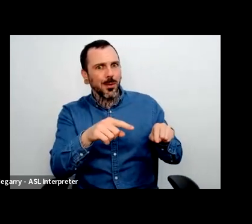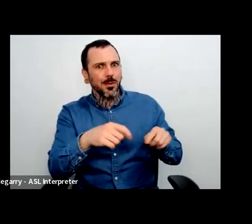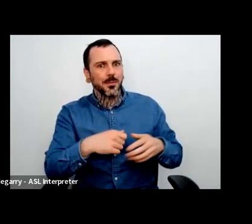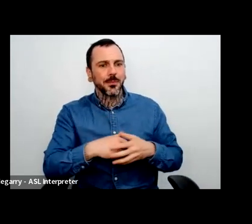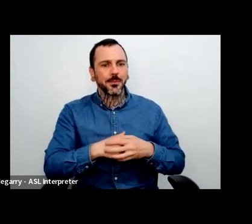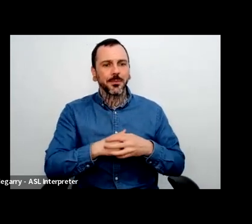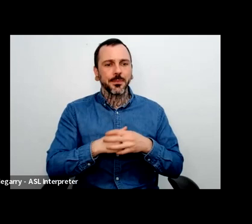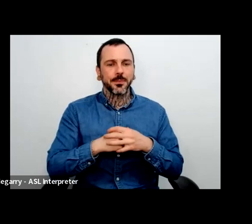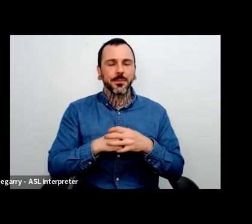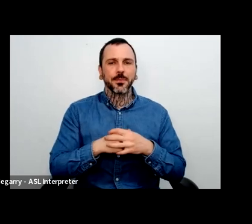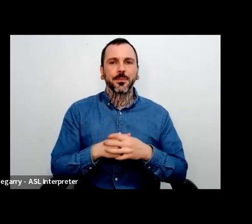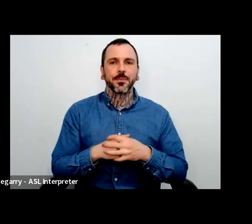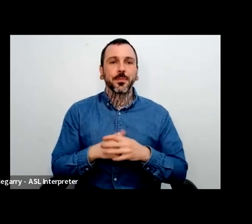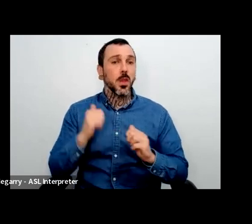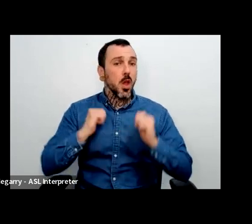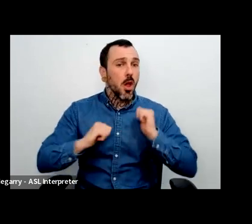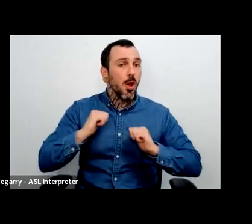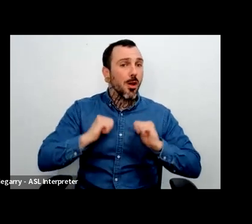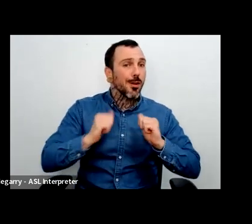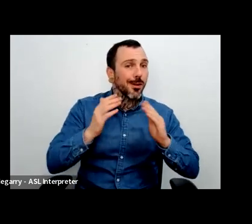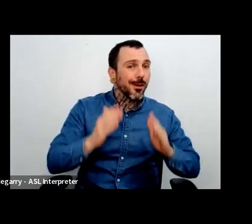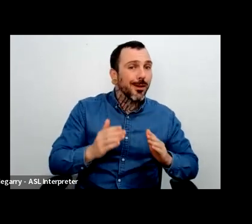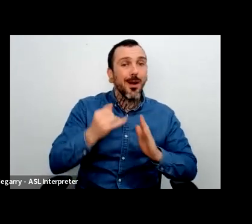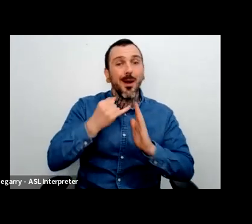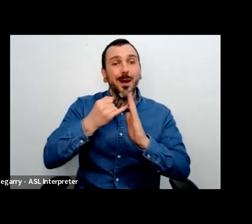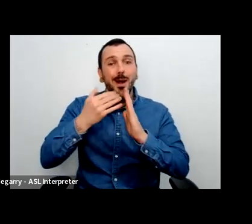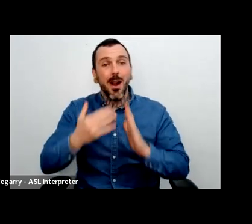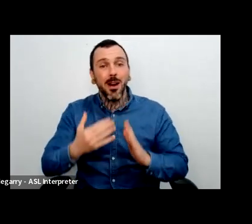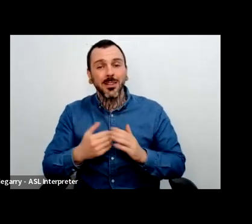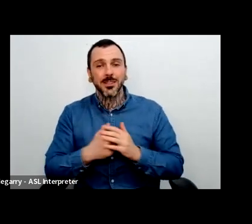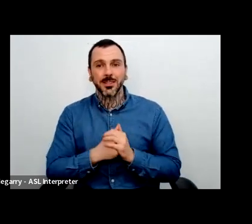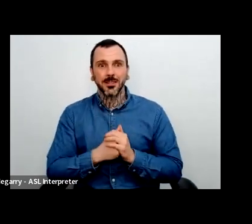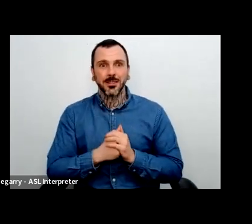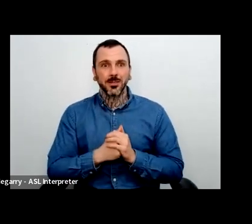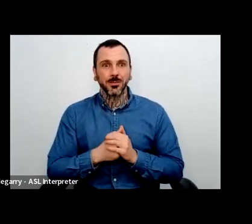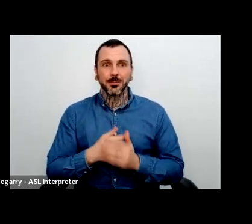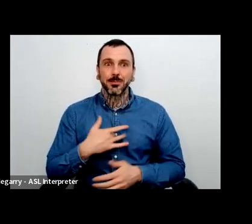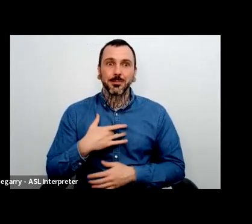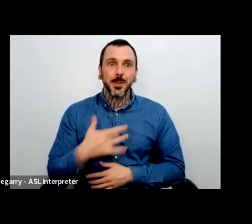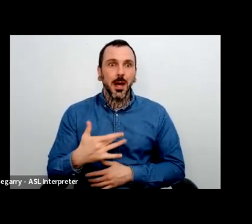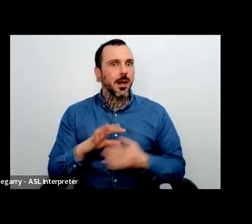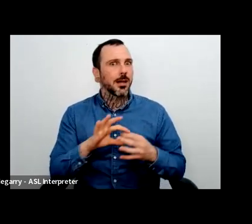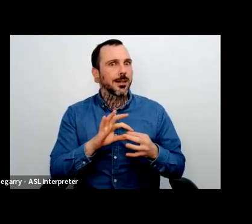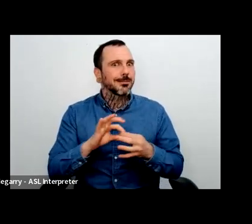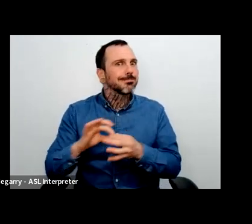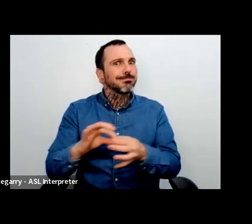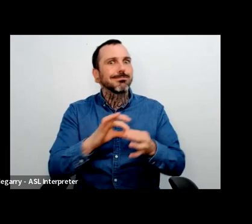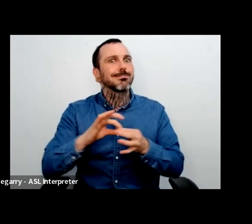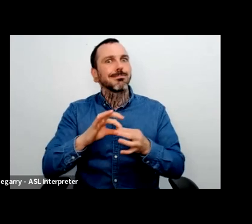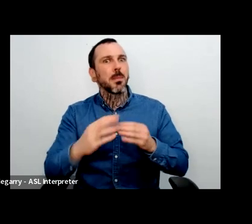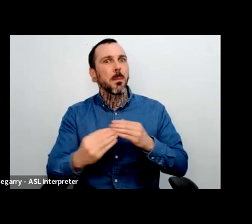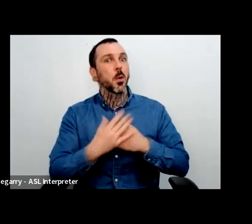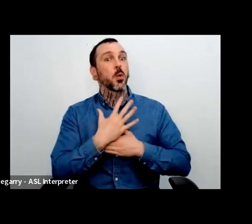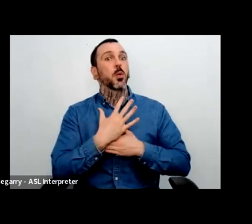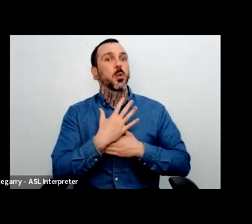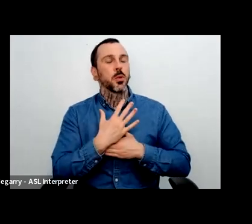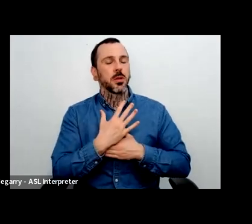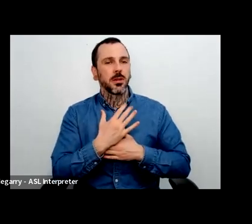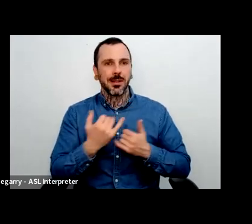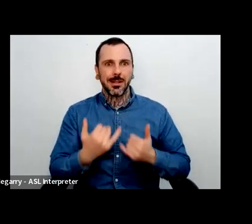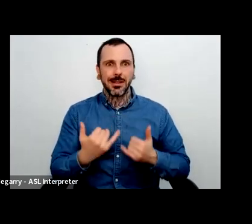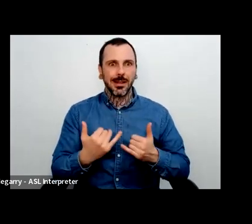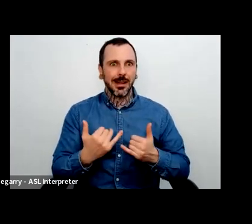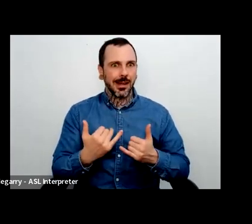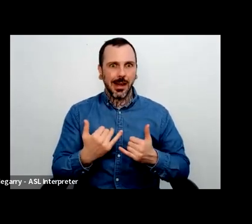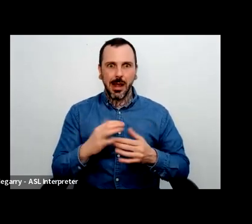as creators, as people who thrive on that connectivity, it is a really